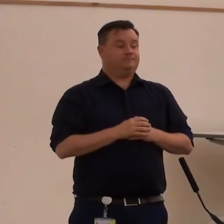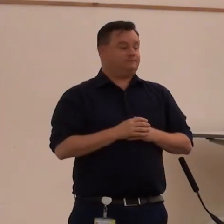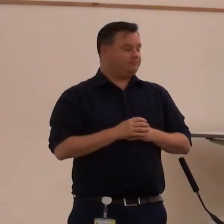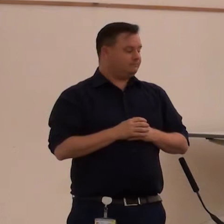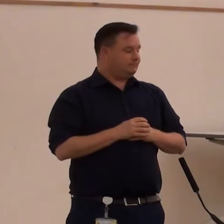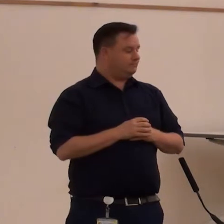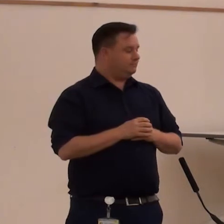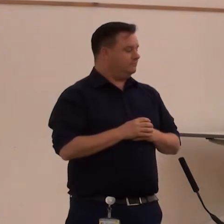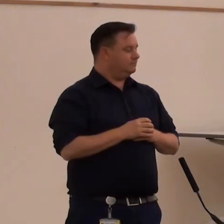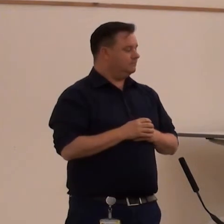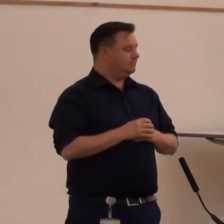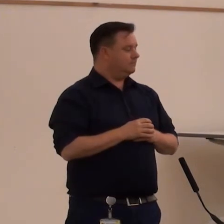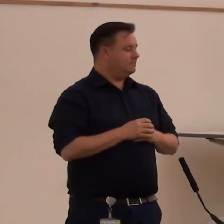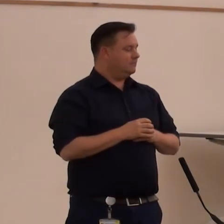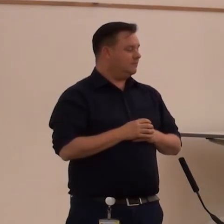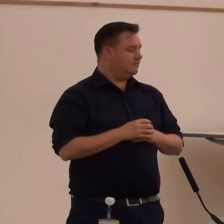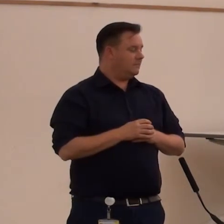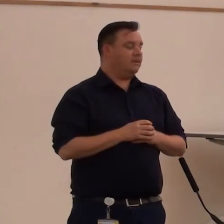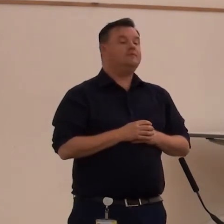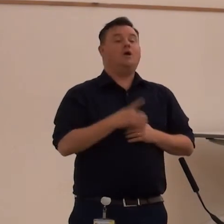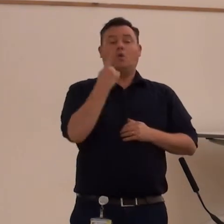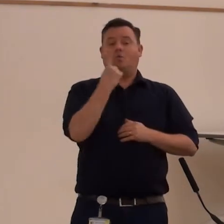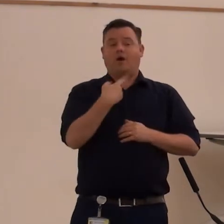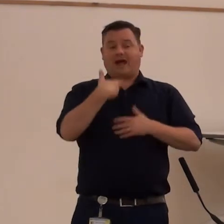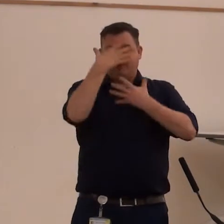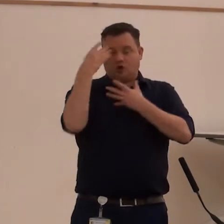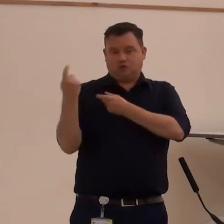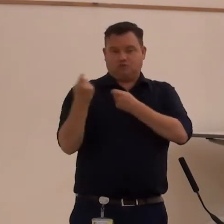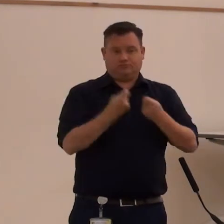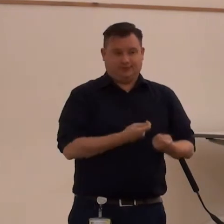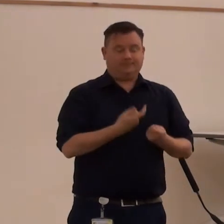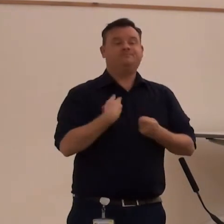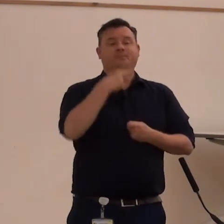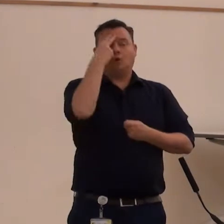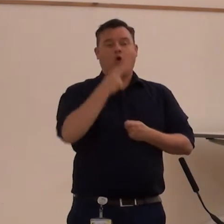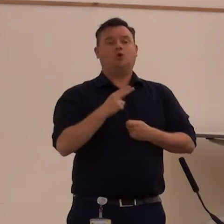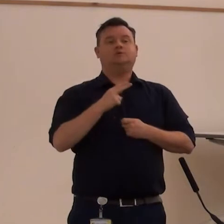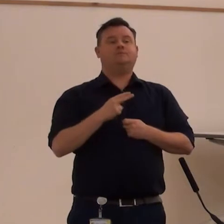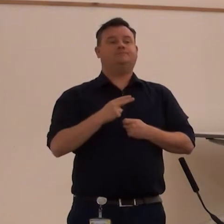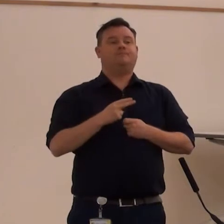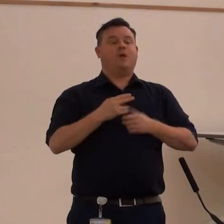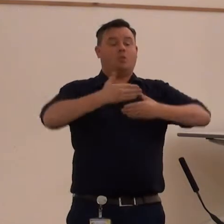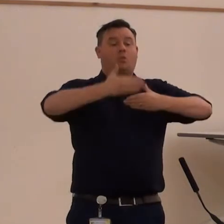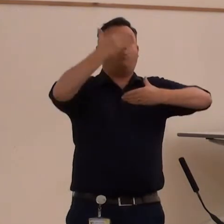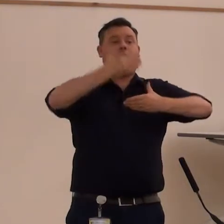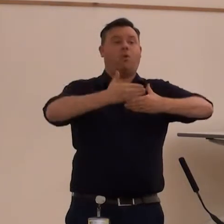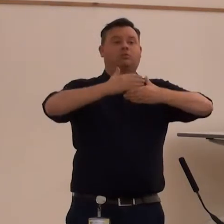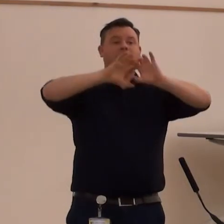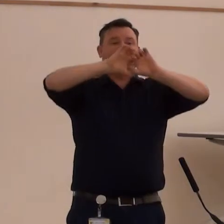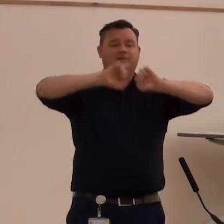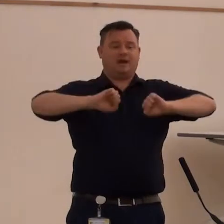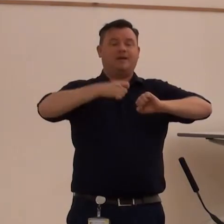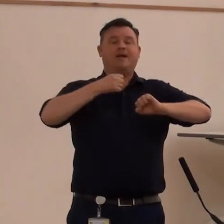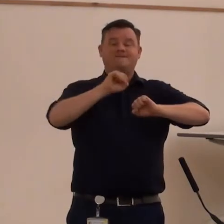them. So there's one that I've got to bring, which is Tear Down the Walls, which is Dan Dares, and it's a